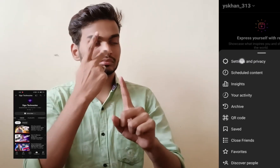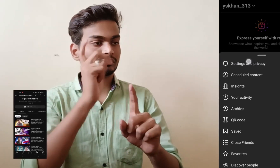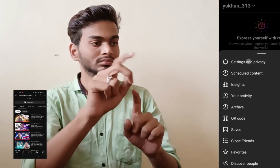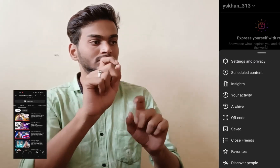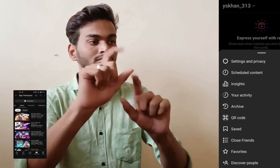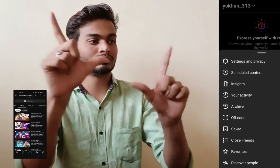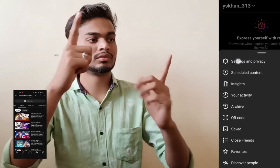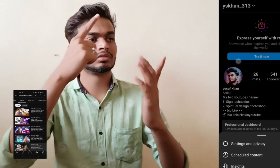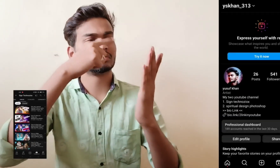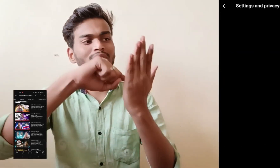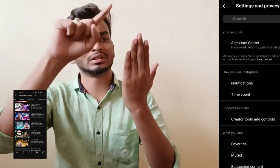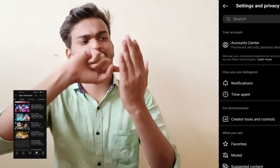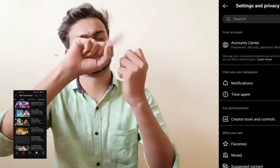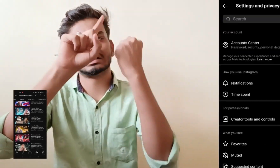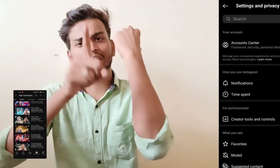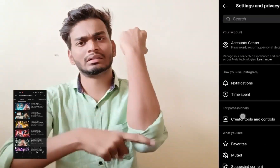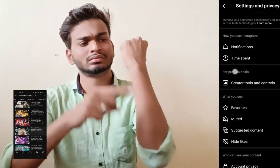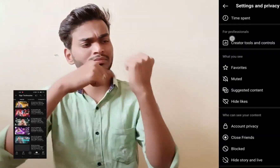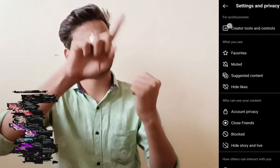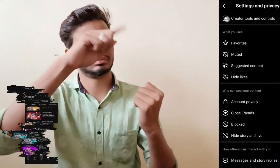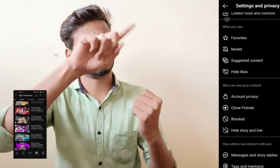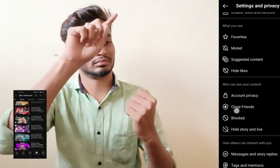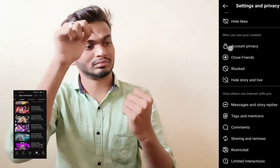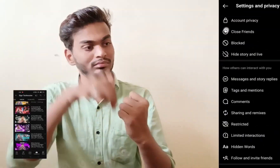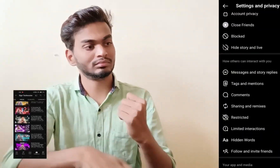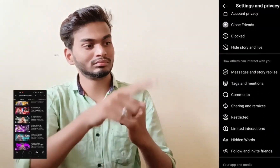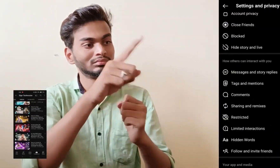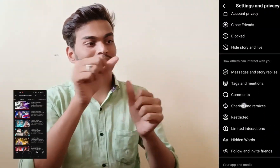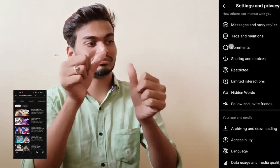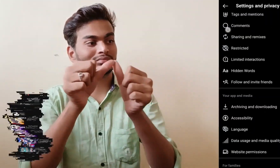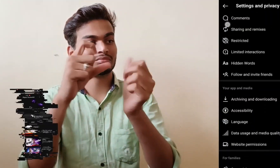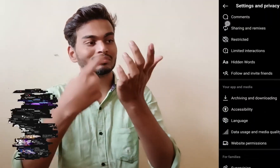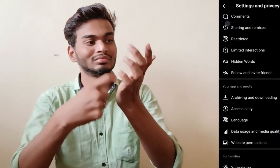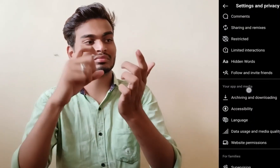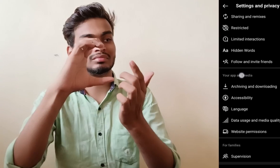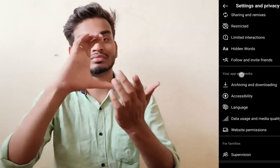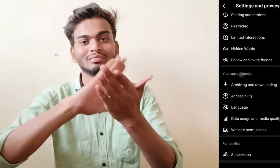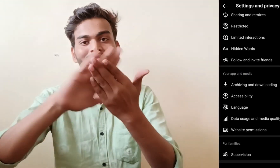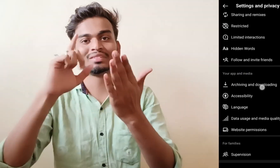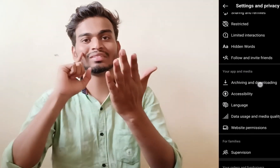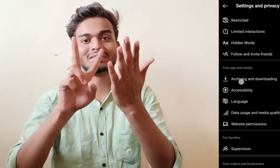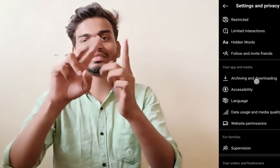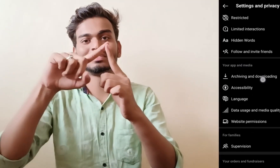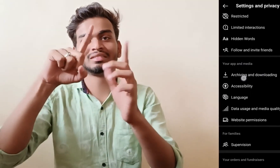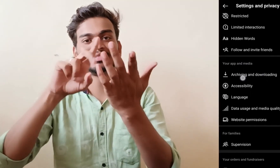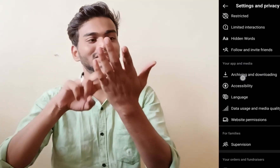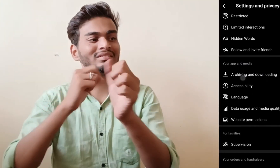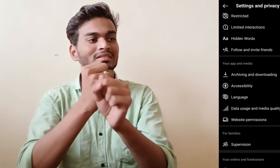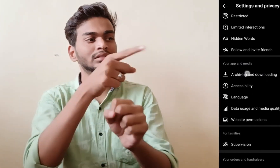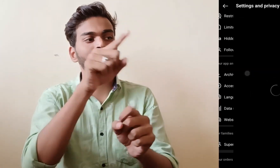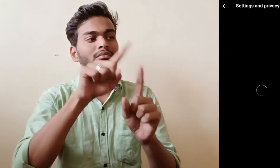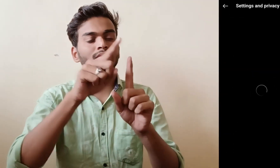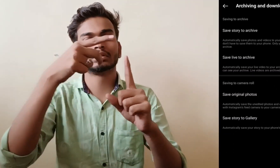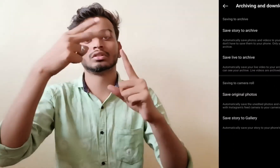privacy, archiving and downloading, all it's off and your Instagram